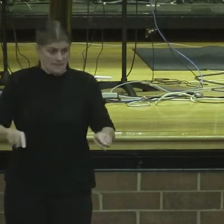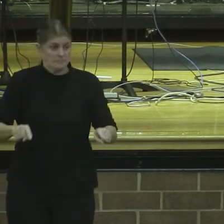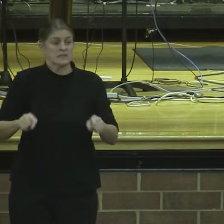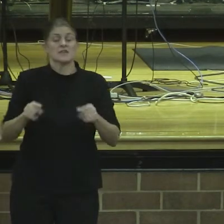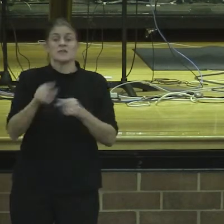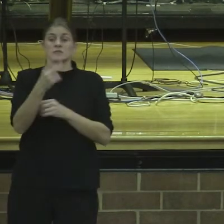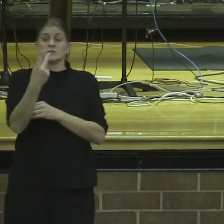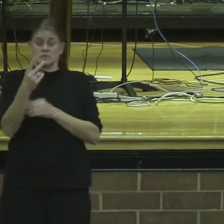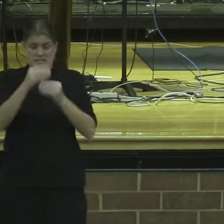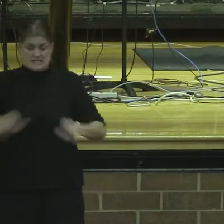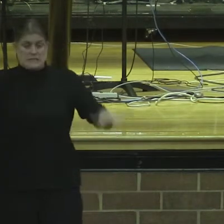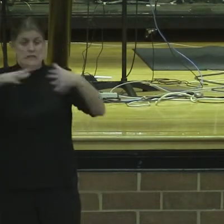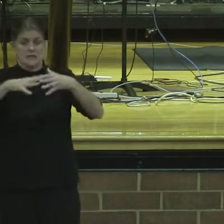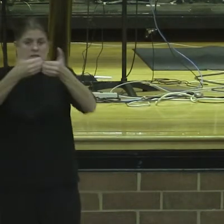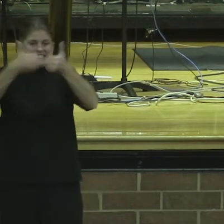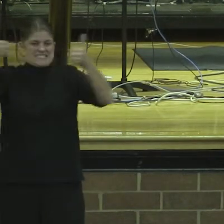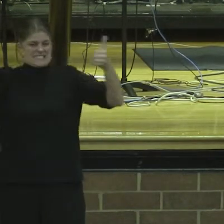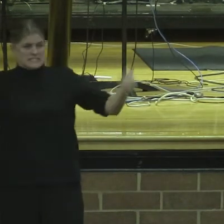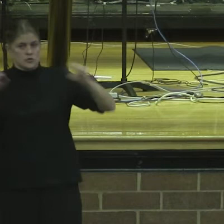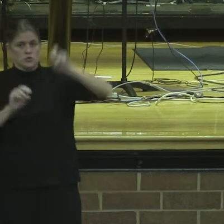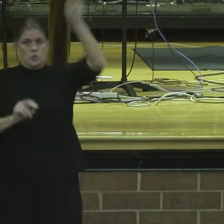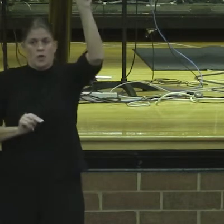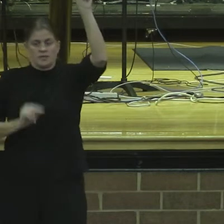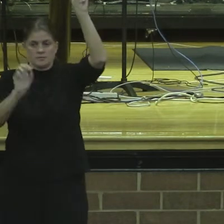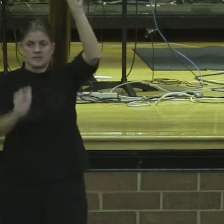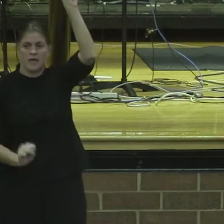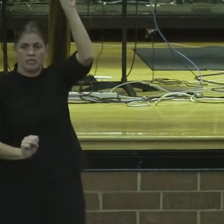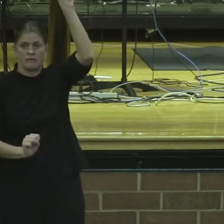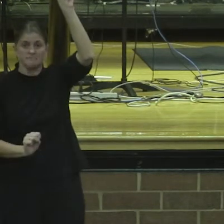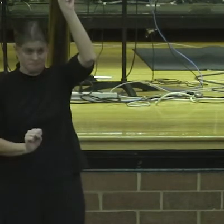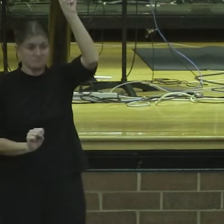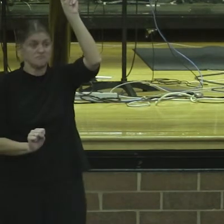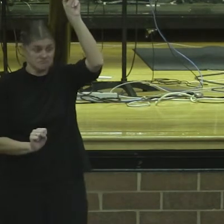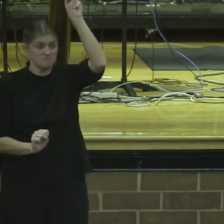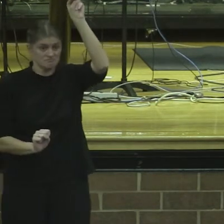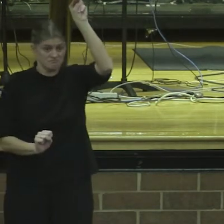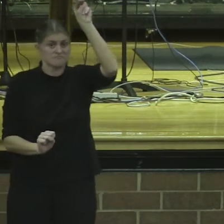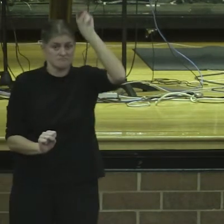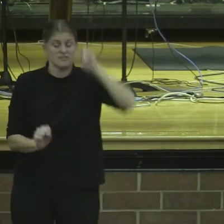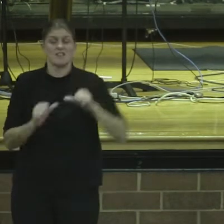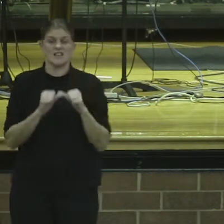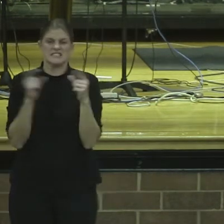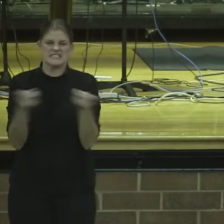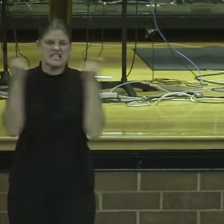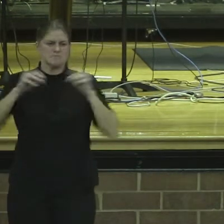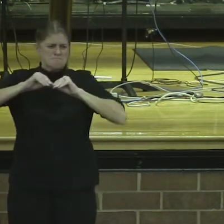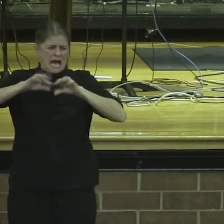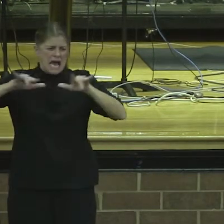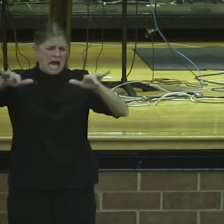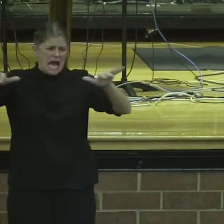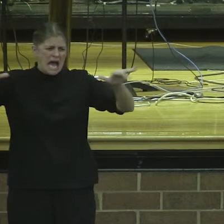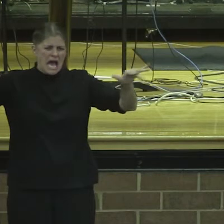kingdom into two kingdoms, north and south. King Solomon lost the kingdom. And sin, sadly, still even after that, continued to run rampant. So God came